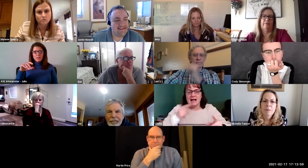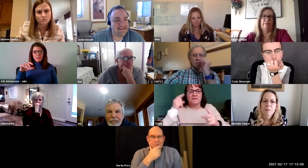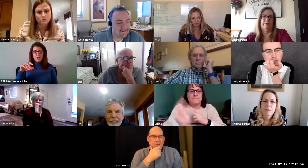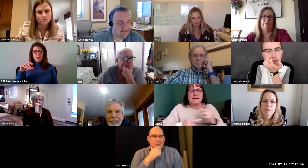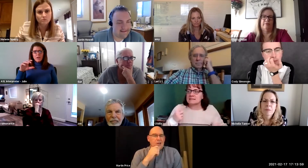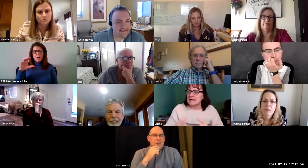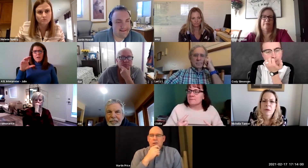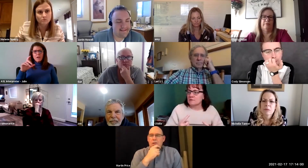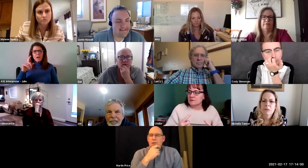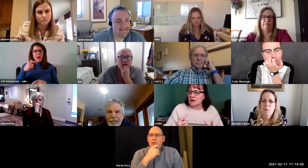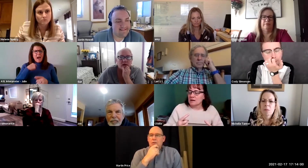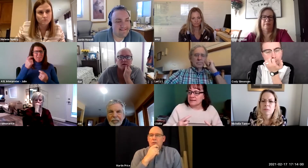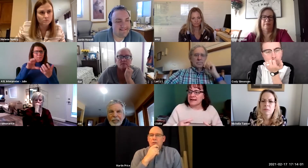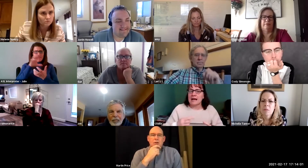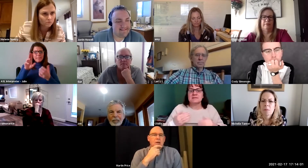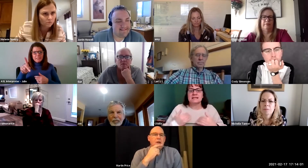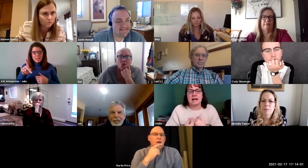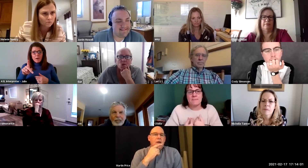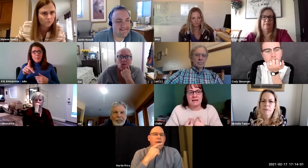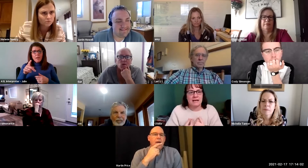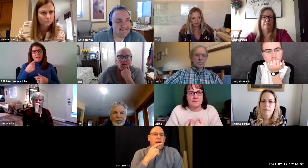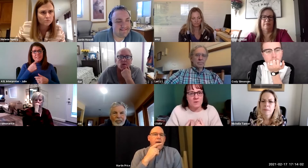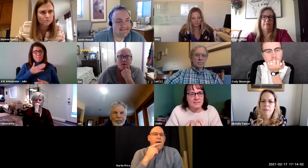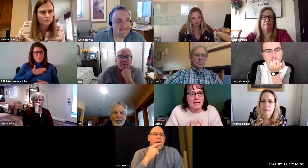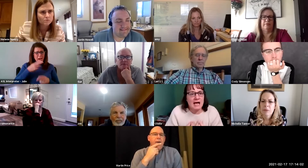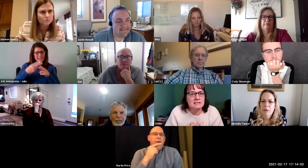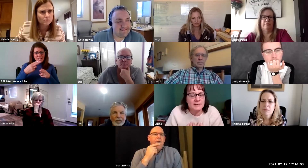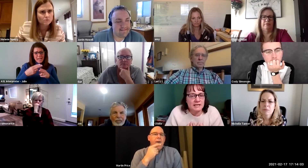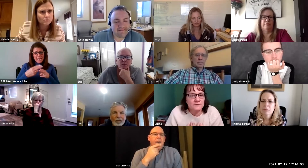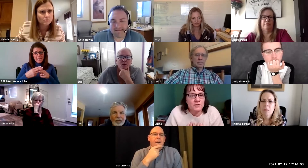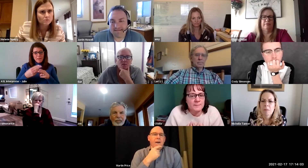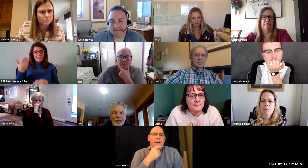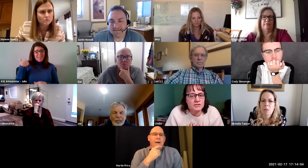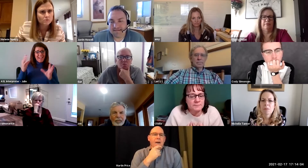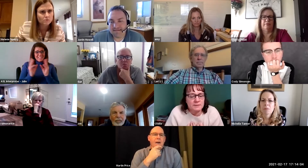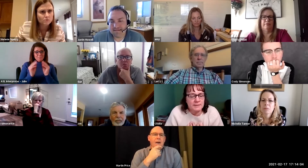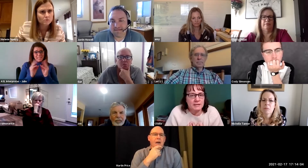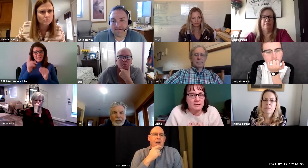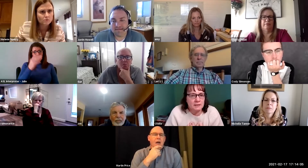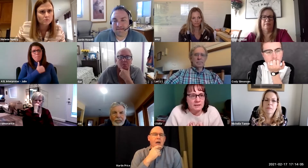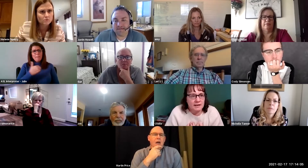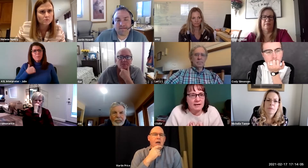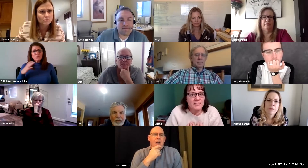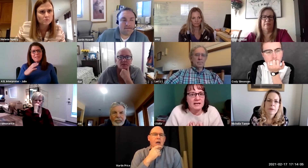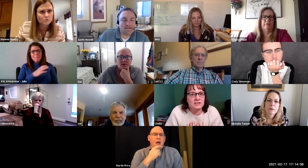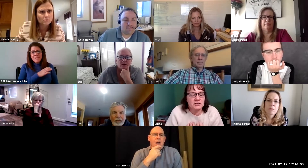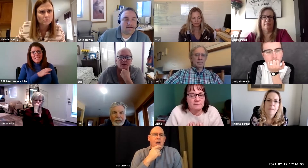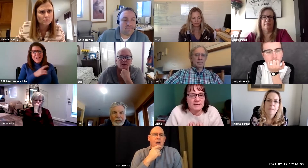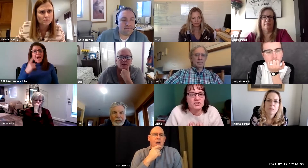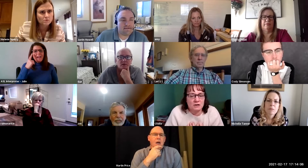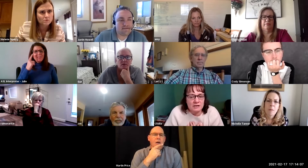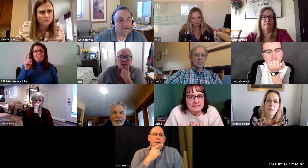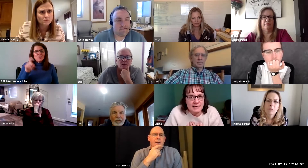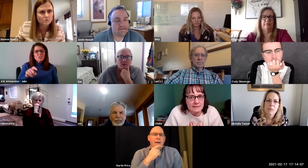I have it mixed up. They kept saying my name at the last meeting for the membership committee, and I think it should have